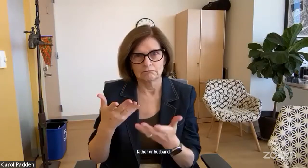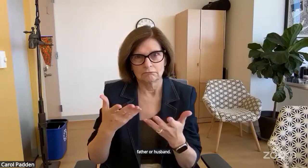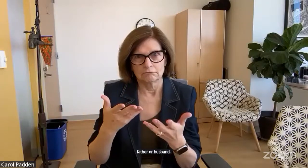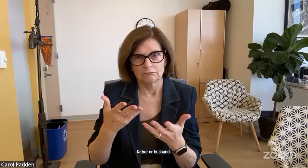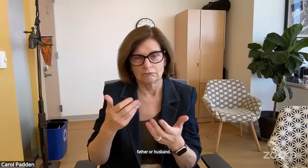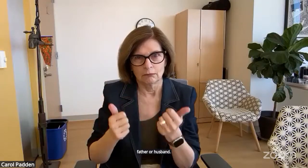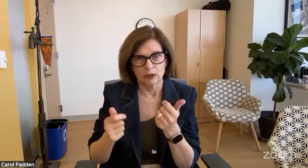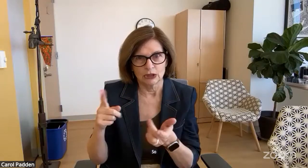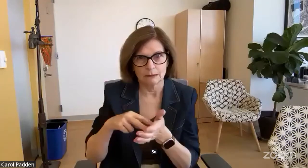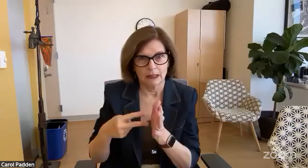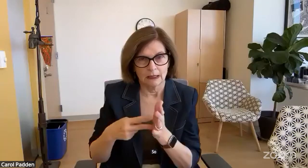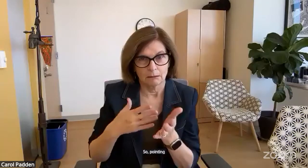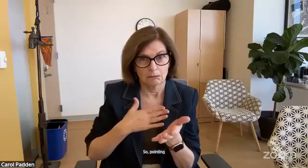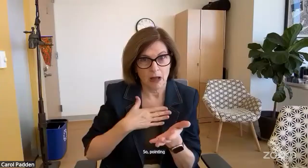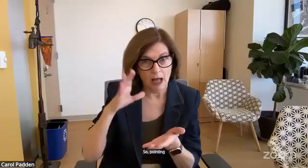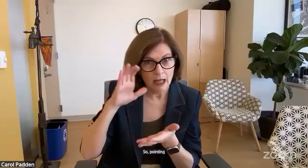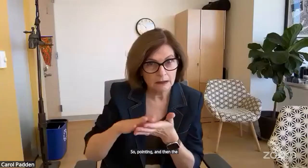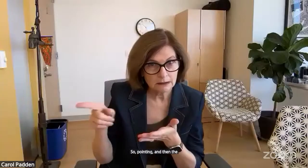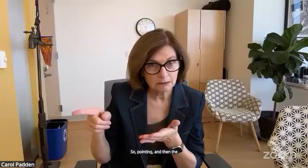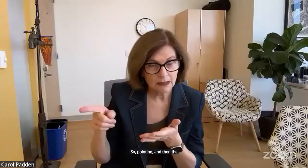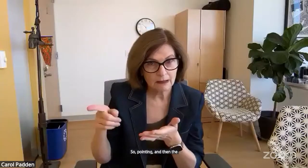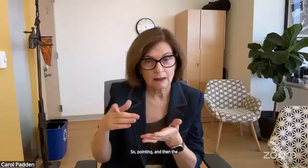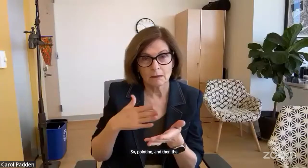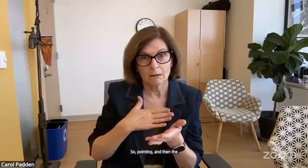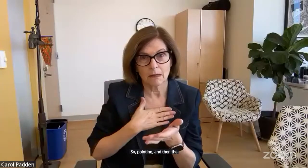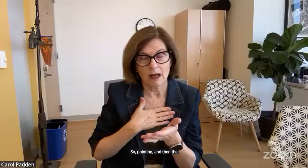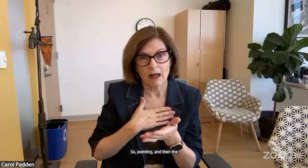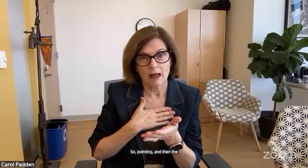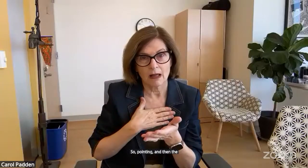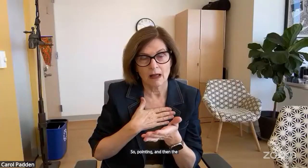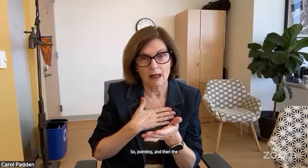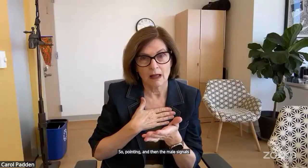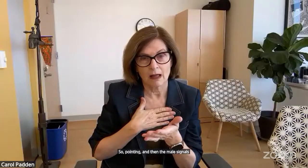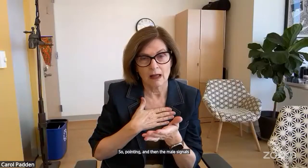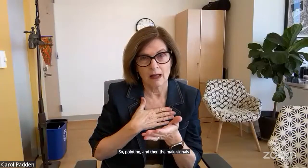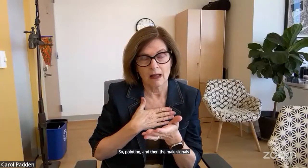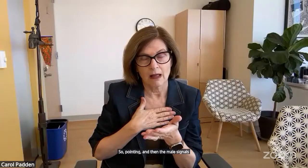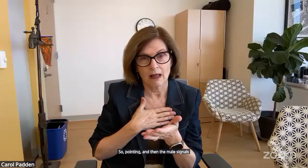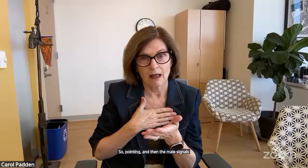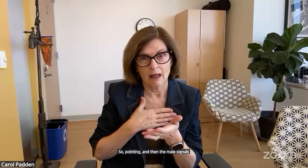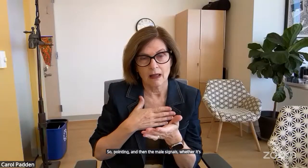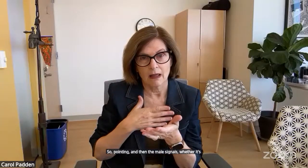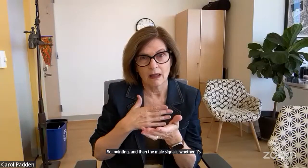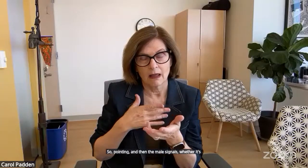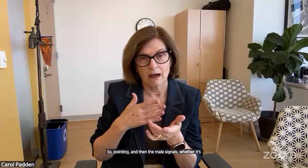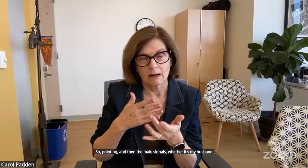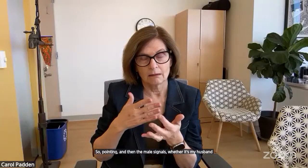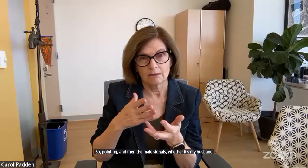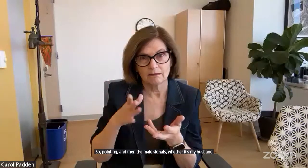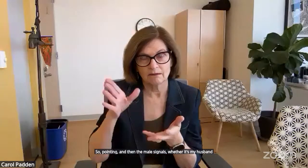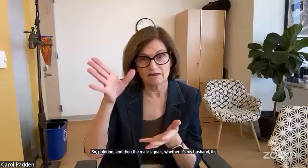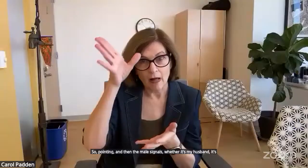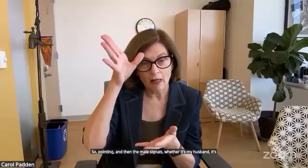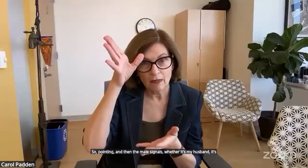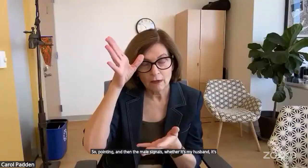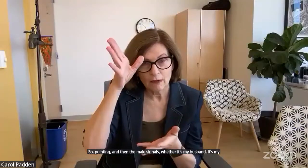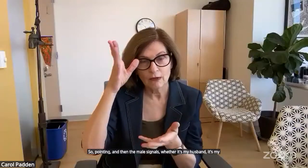So pointing and then the male signals whether it's my husband, it's my